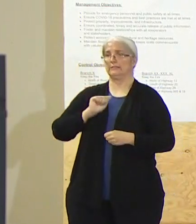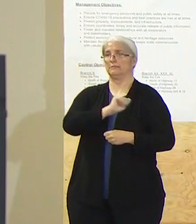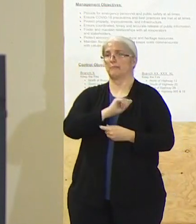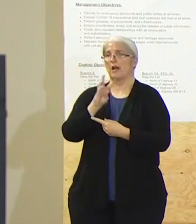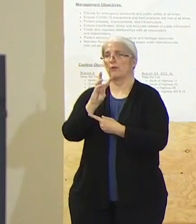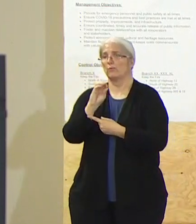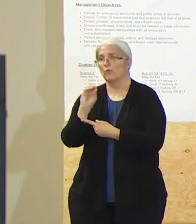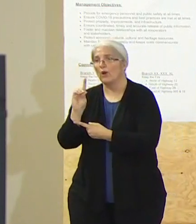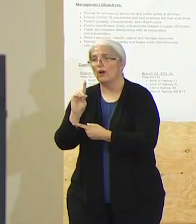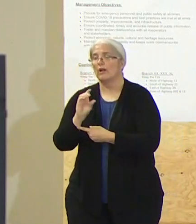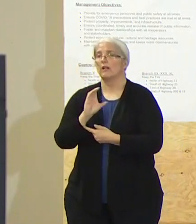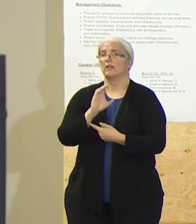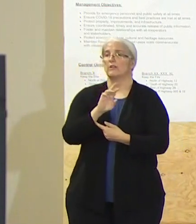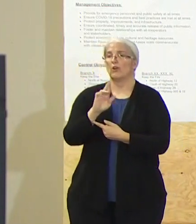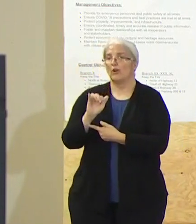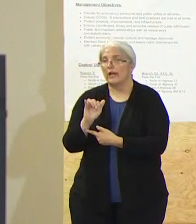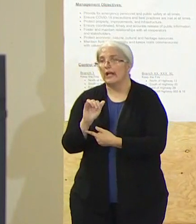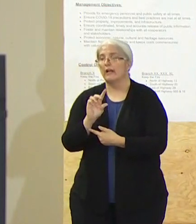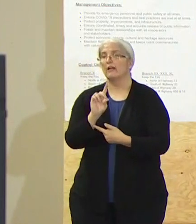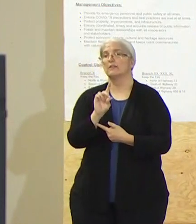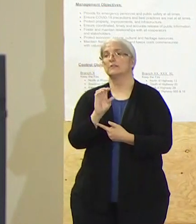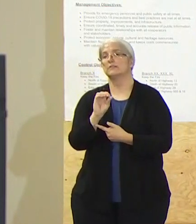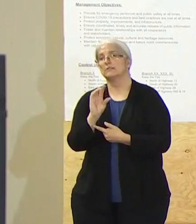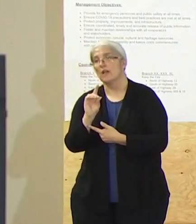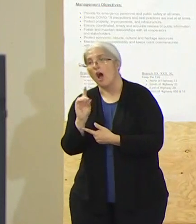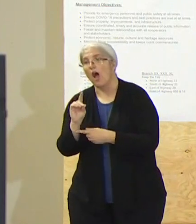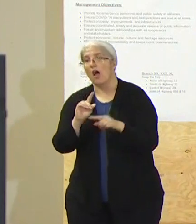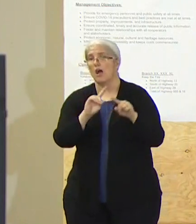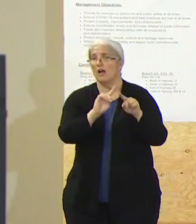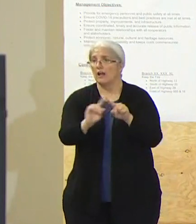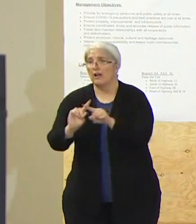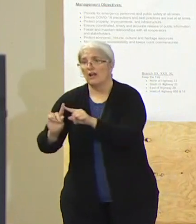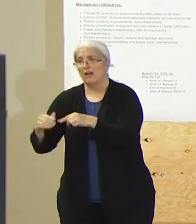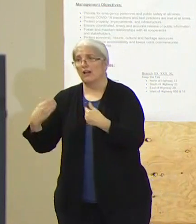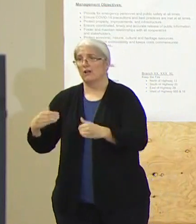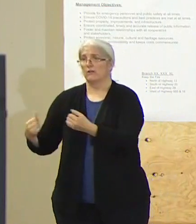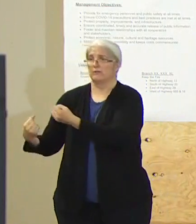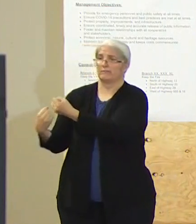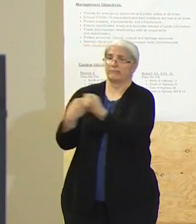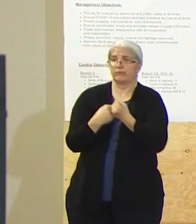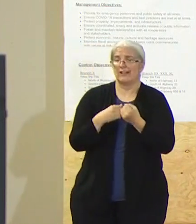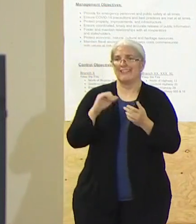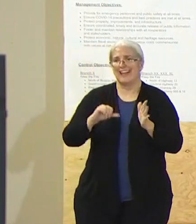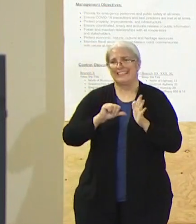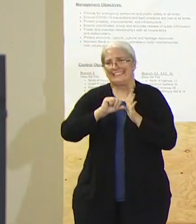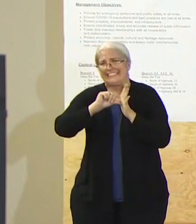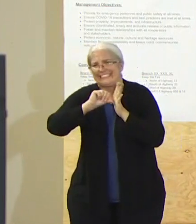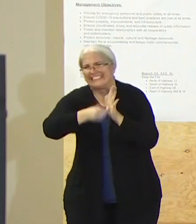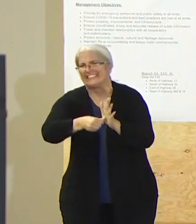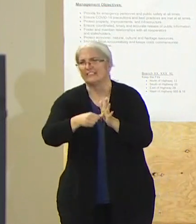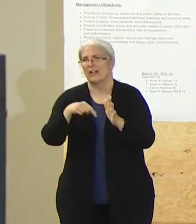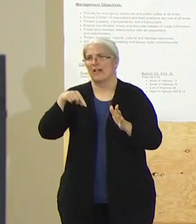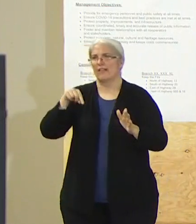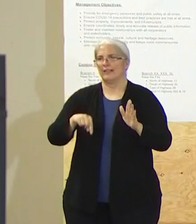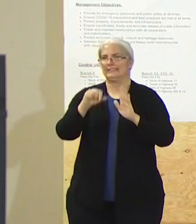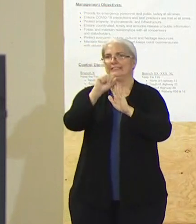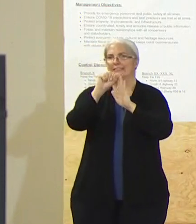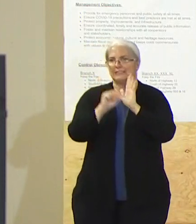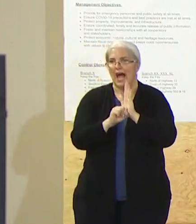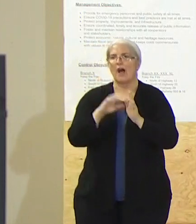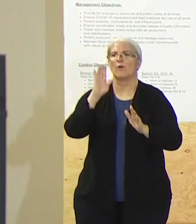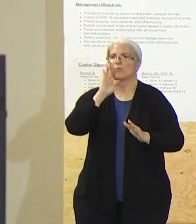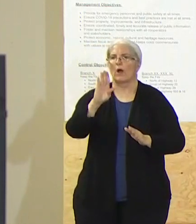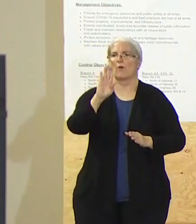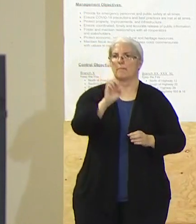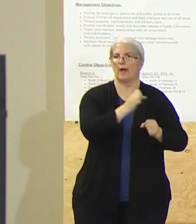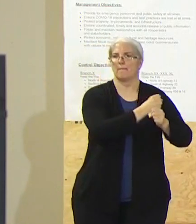Bill Dodd, they were insistent on making sure this state was more prepared for this wildfire season, not waiting to react